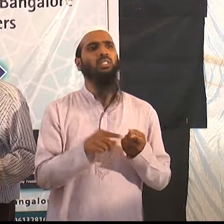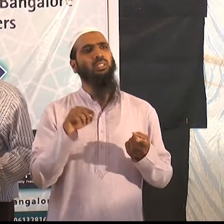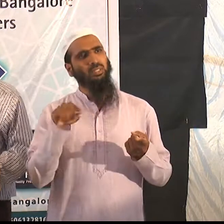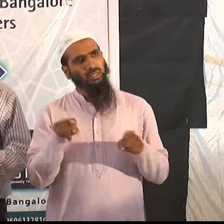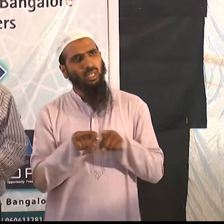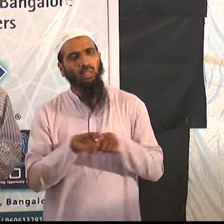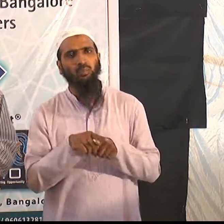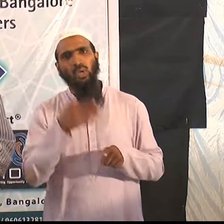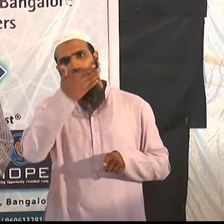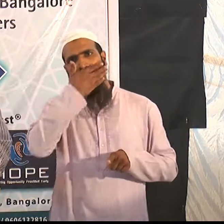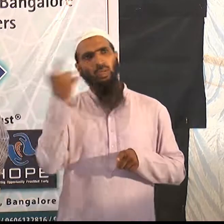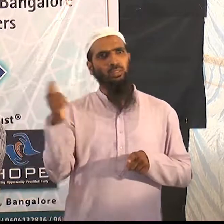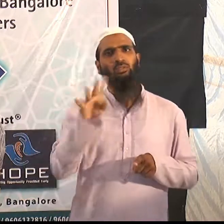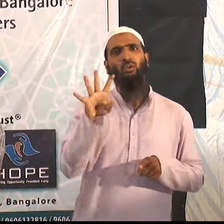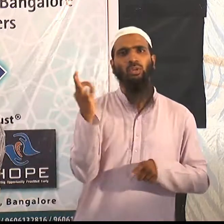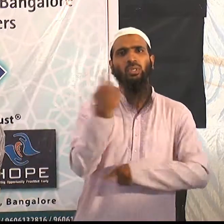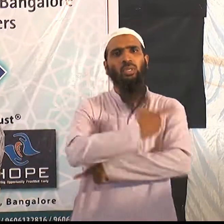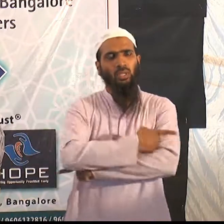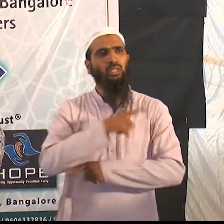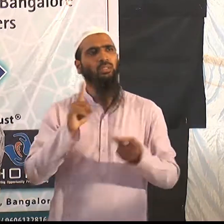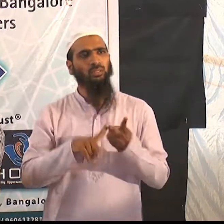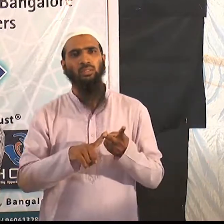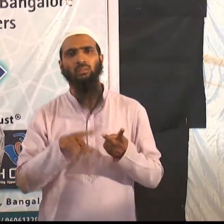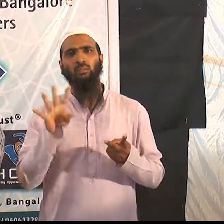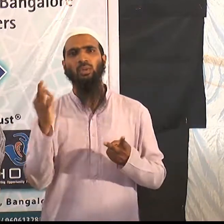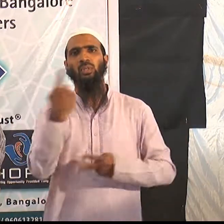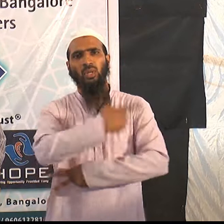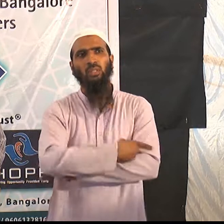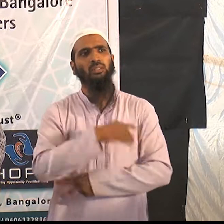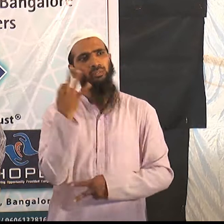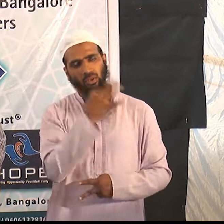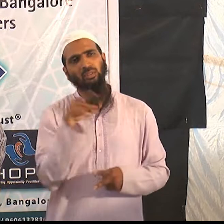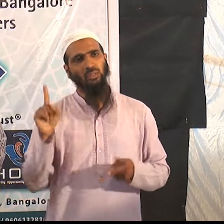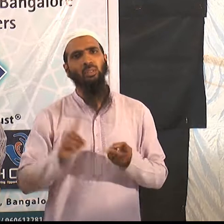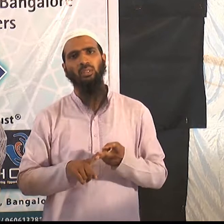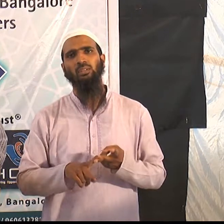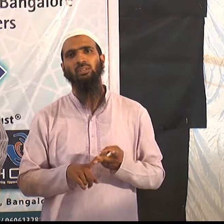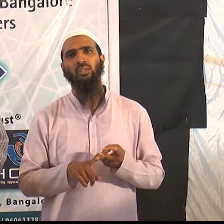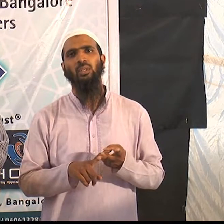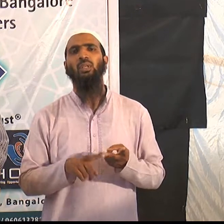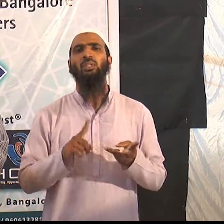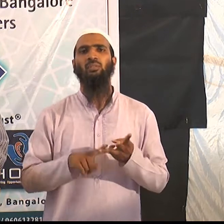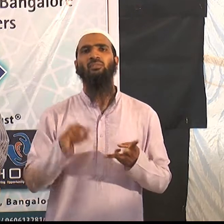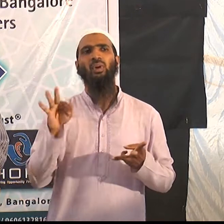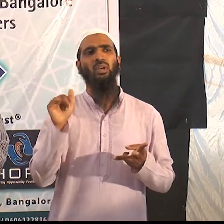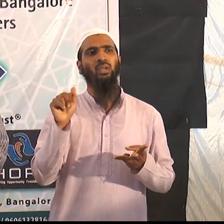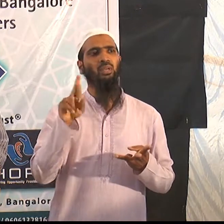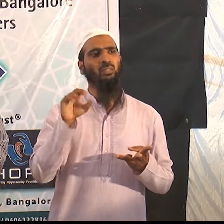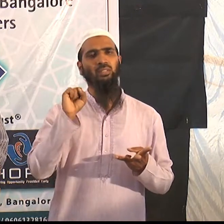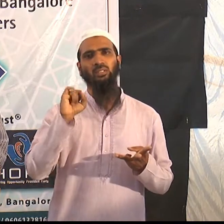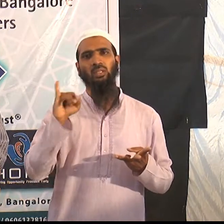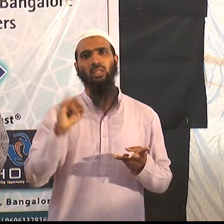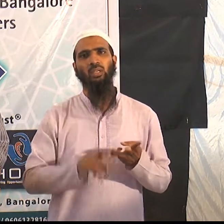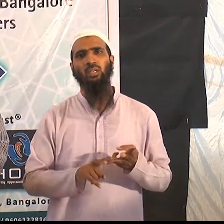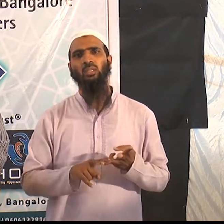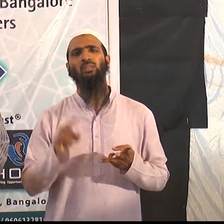least, fasting for 40 hours at a stretch. That's what I'm told. We have a certain month in a year where we do not